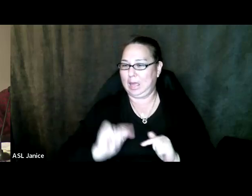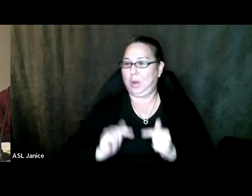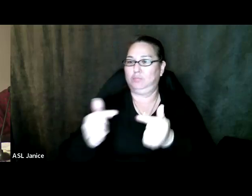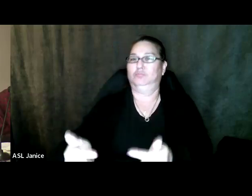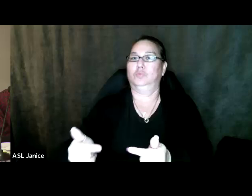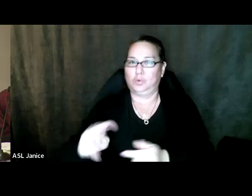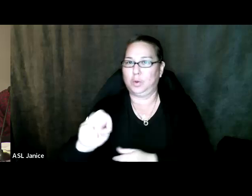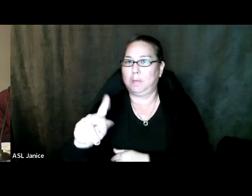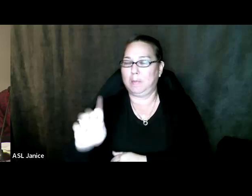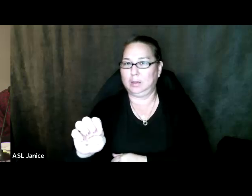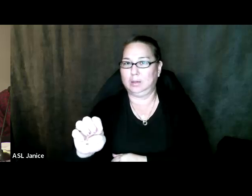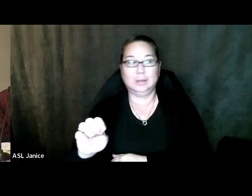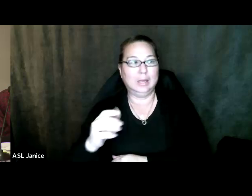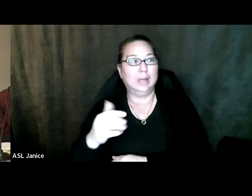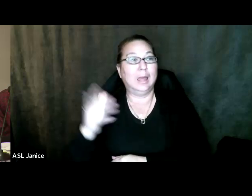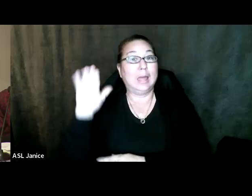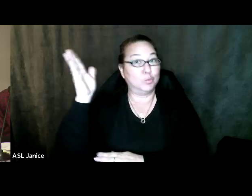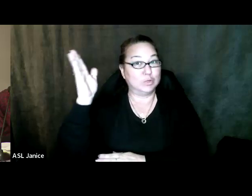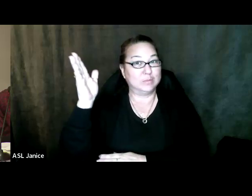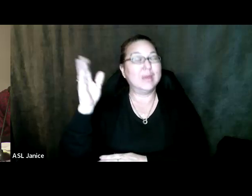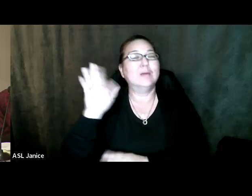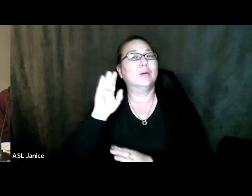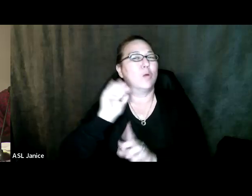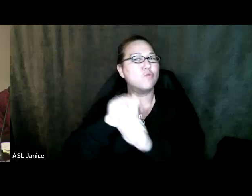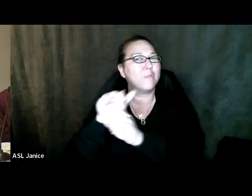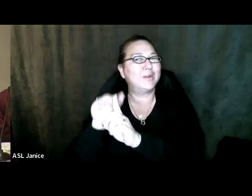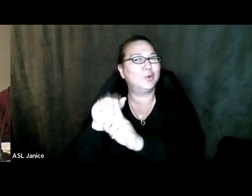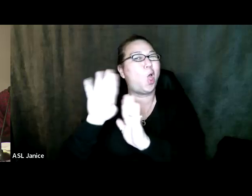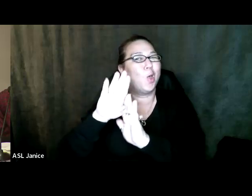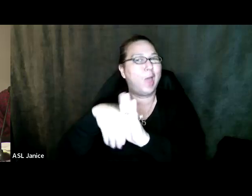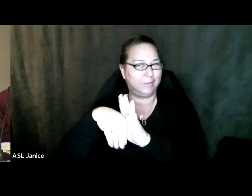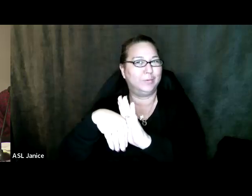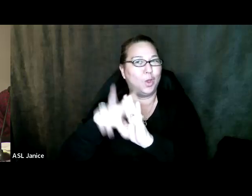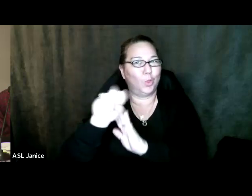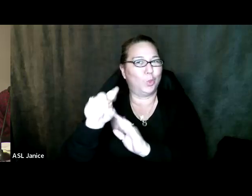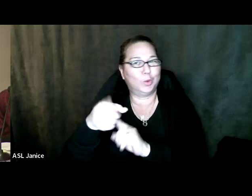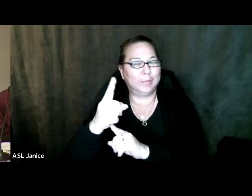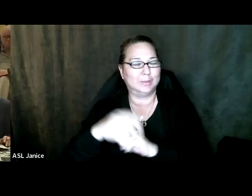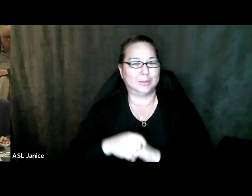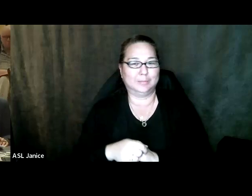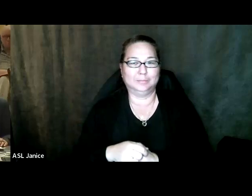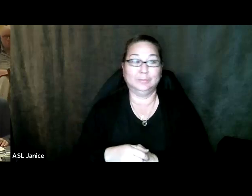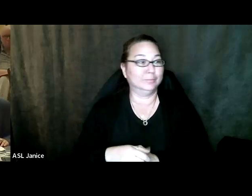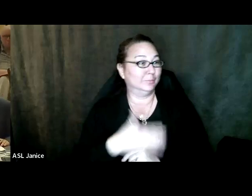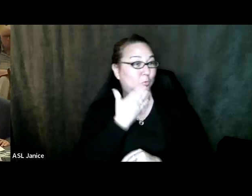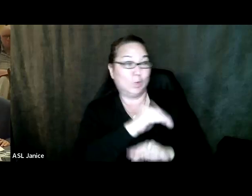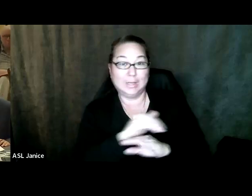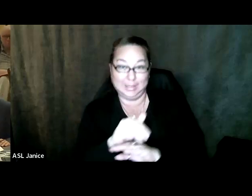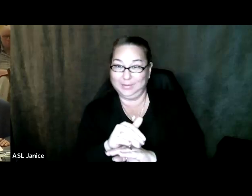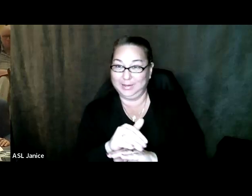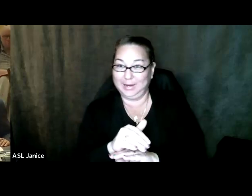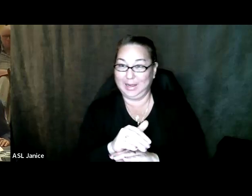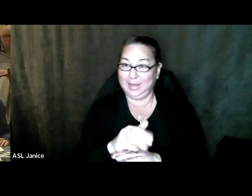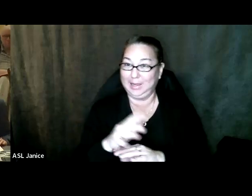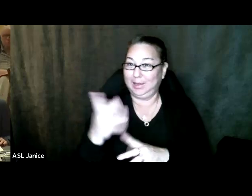chair, 30 minutes is our presentation time. Thank you very much. Good evening, Chair Robinson,